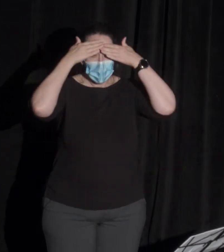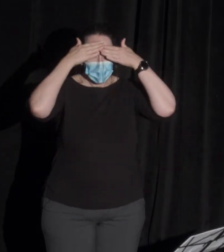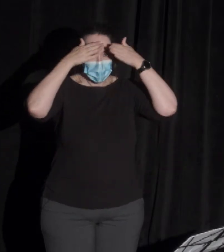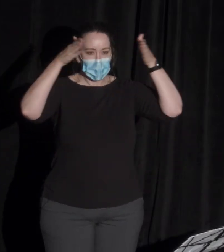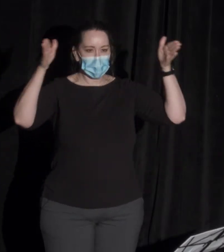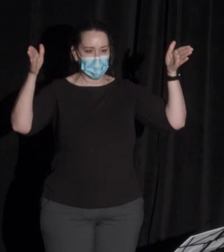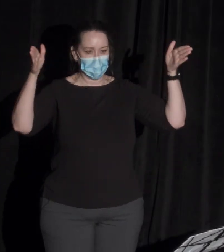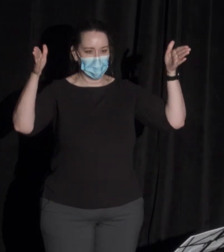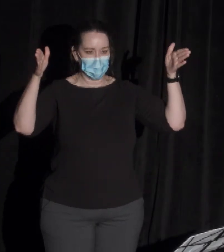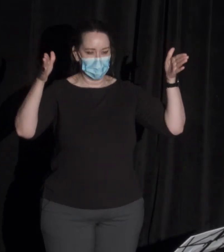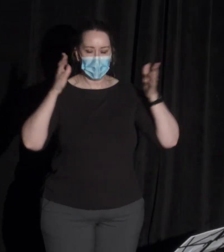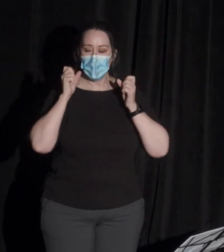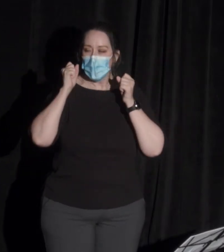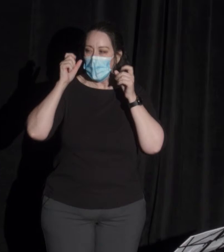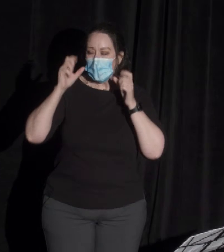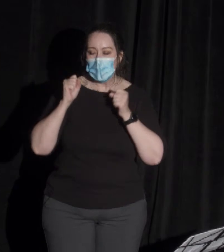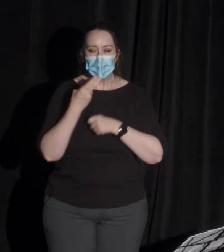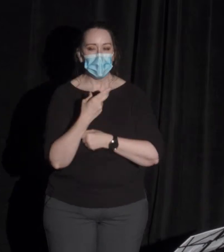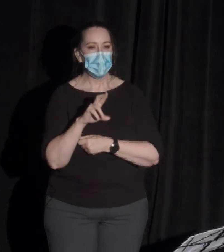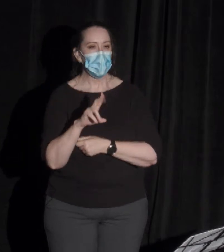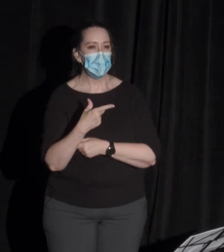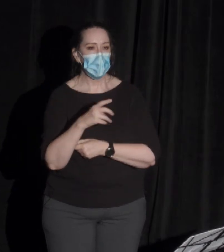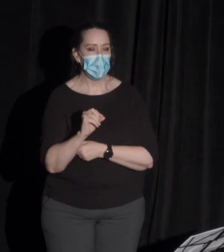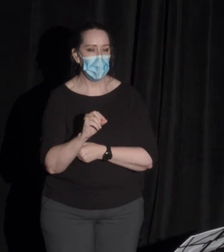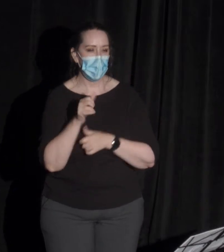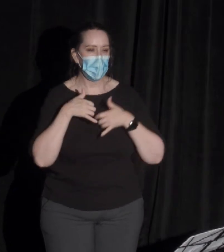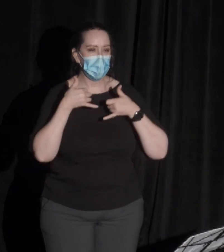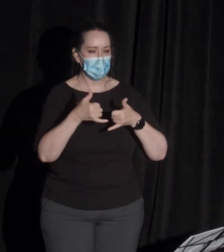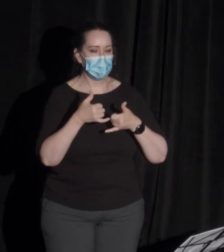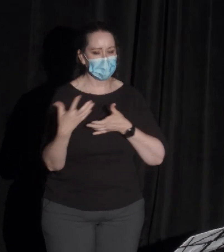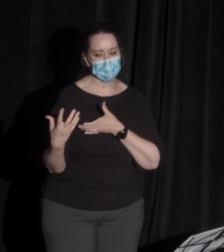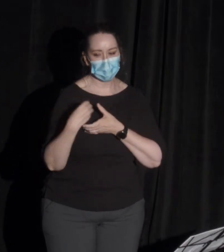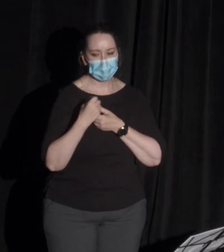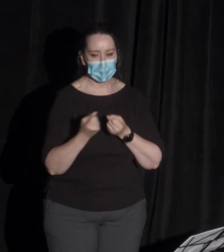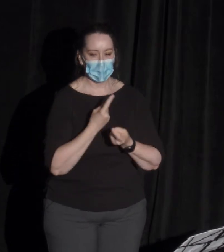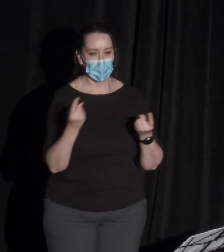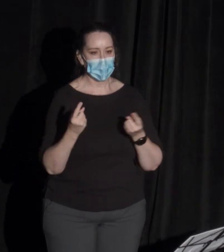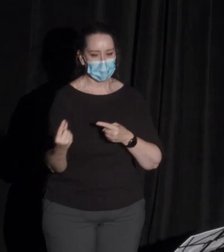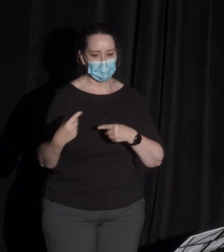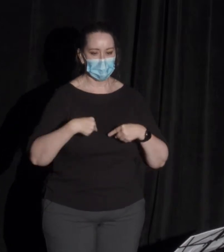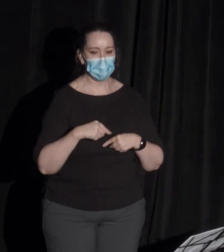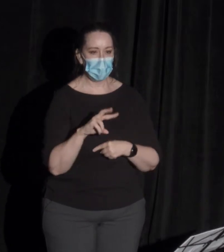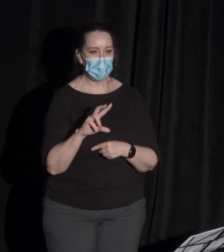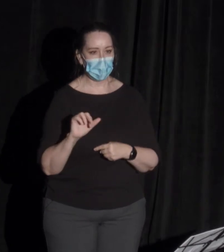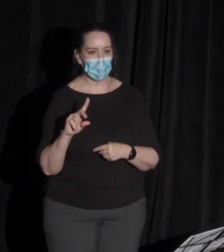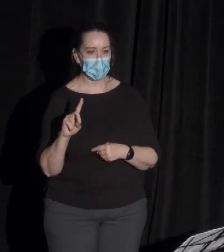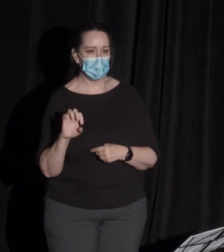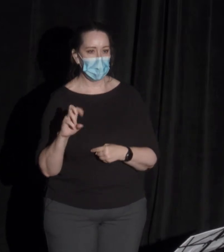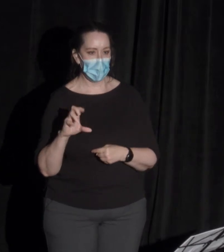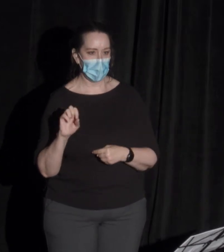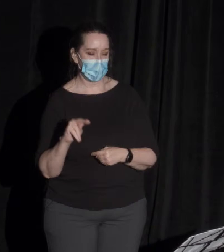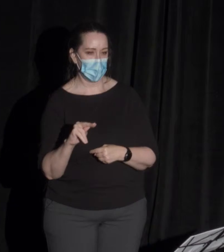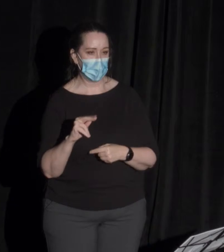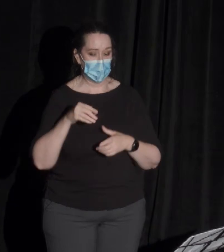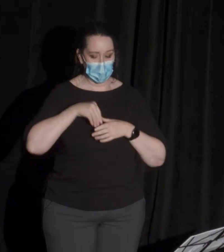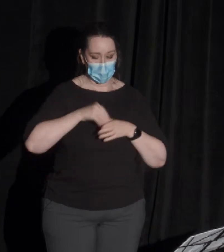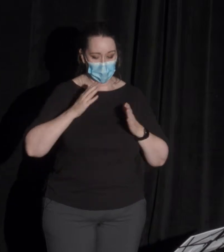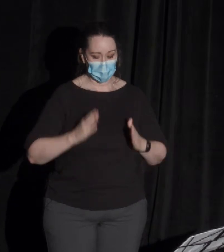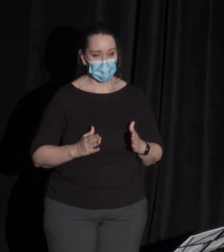what's amazing about the Hugo Awards is that they belong to everybody who comes to Worldcon, either in person or virtually. You